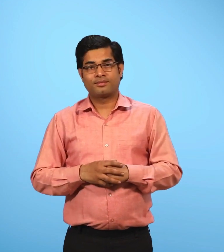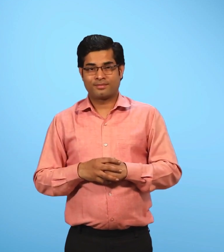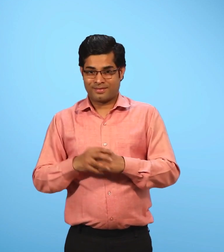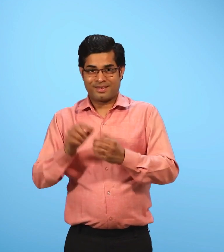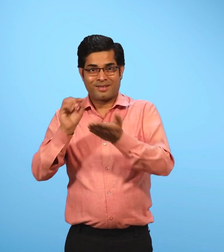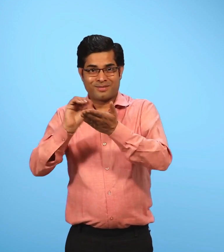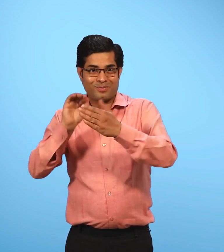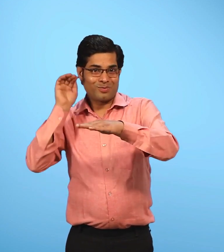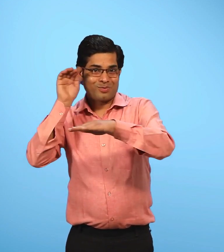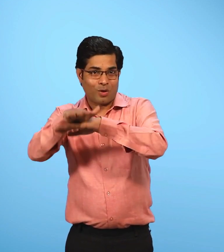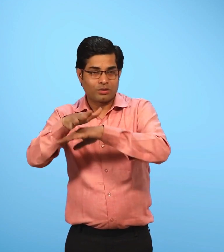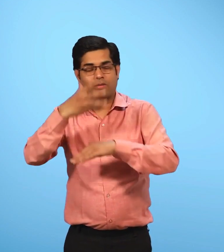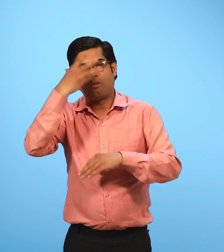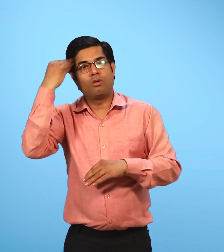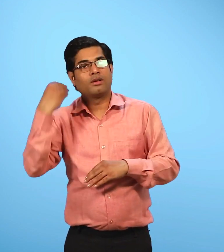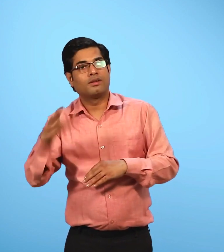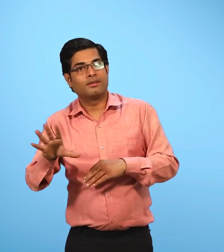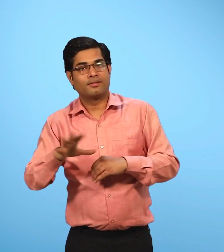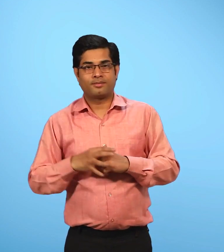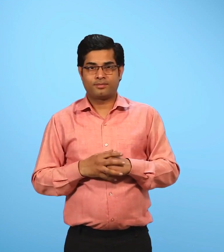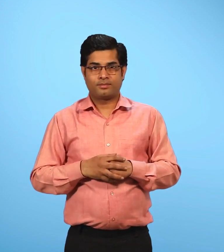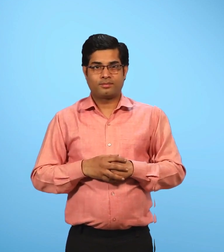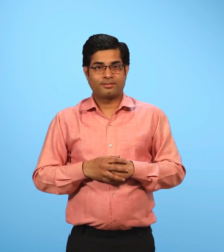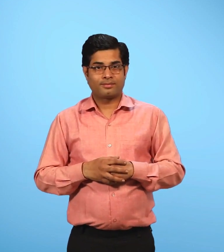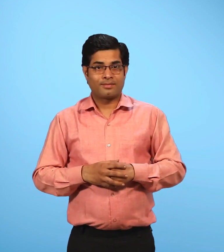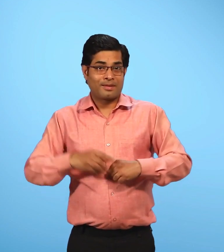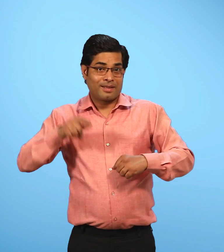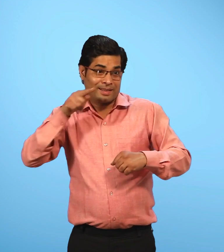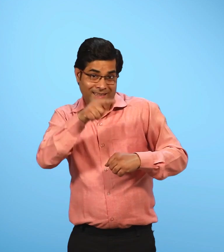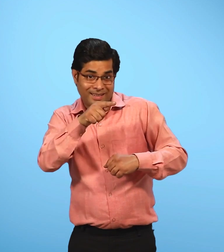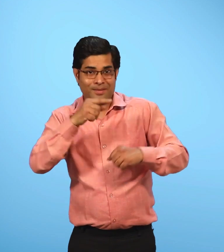4. He wanted a book for his birthday.